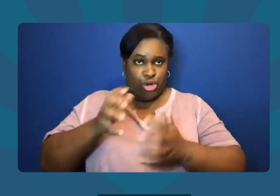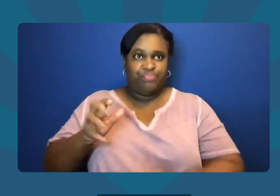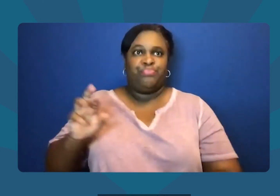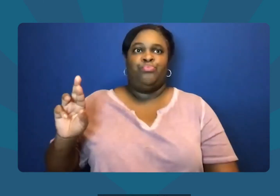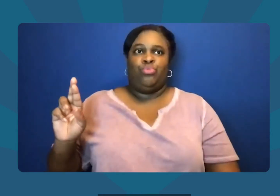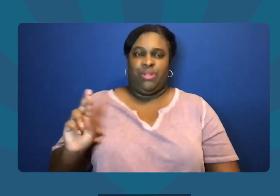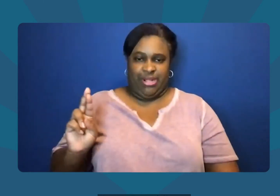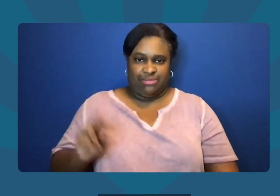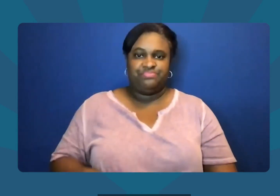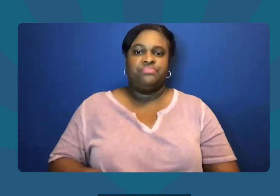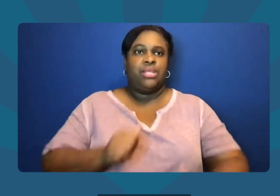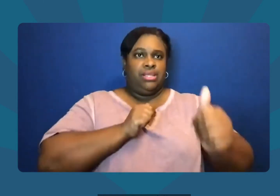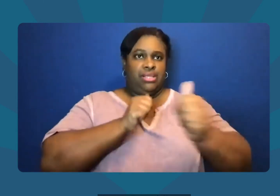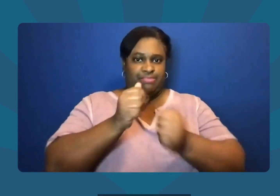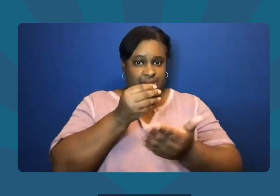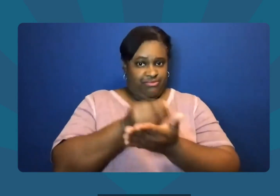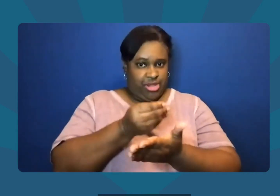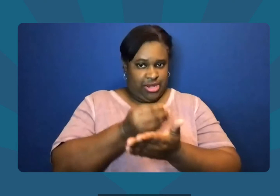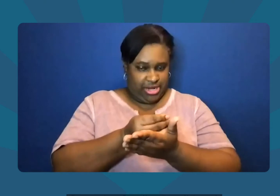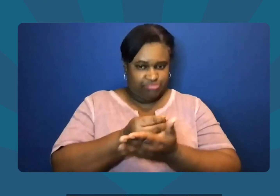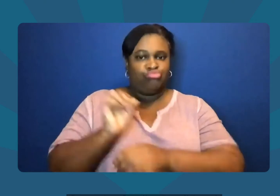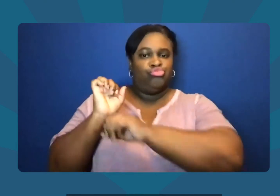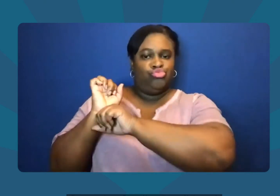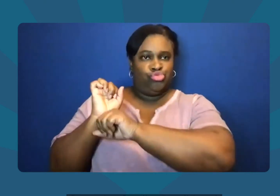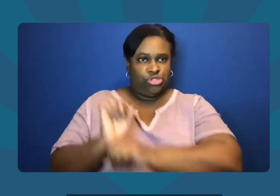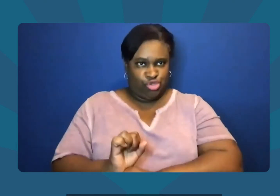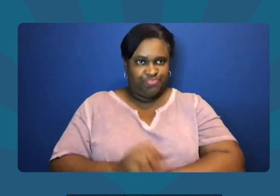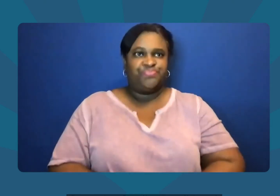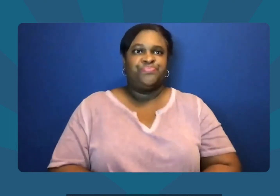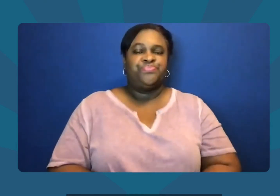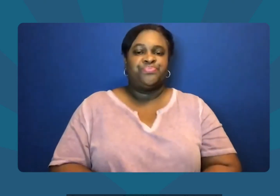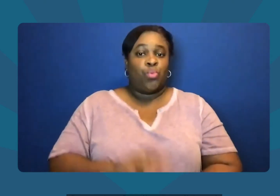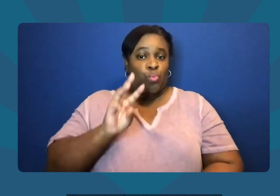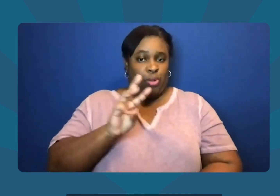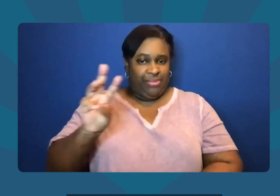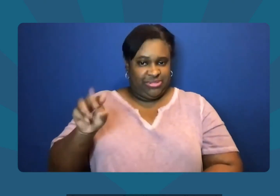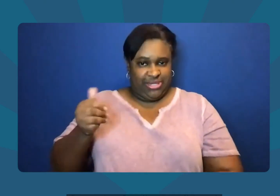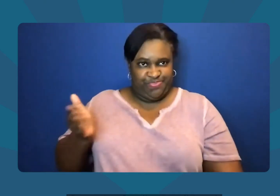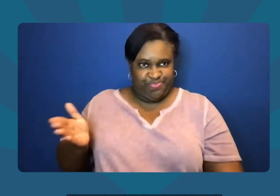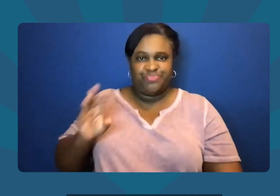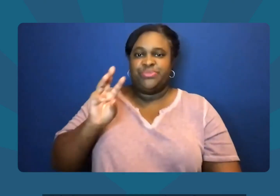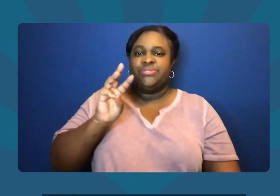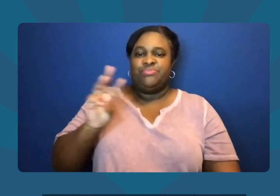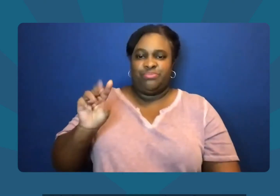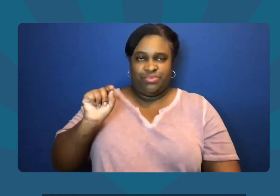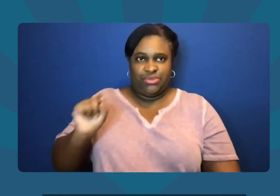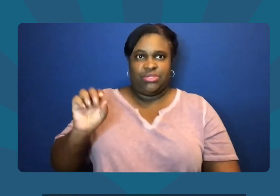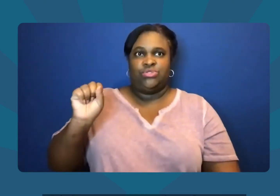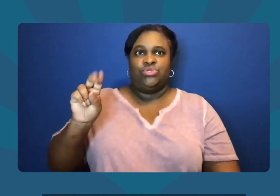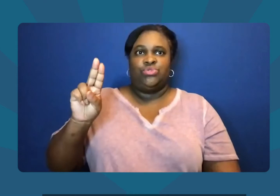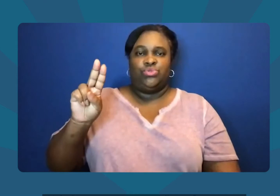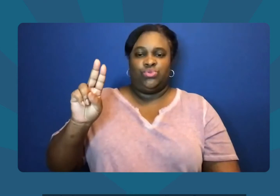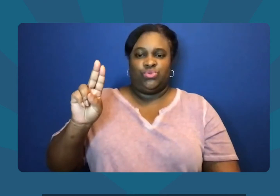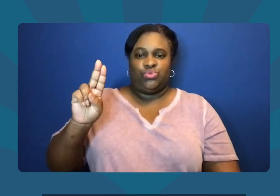Party, Republican. Campaign funding, traditional. Website,